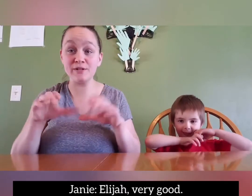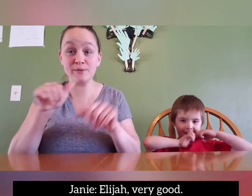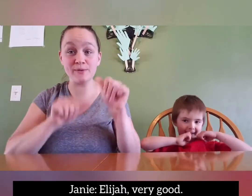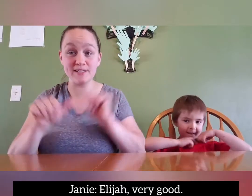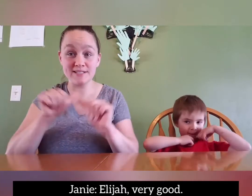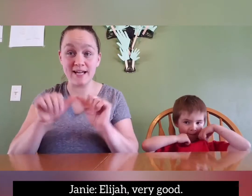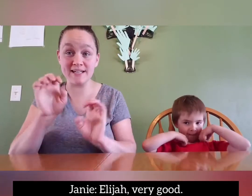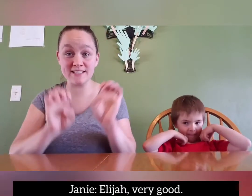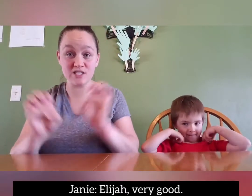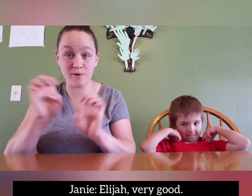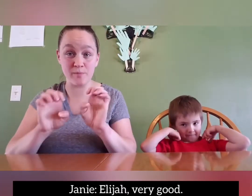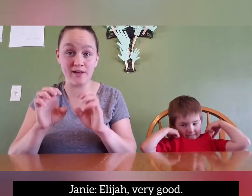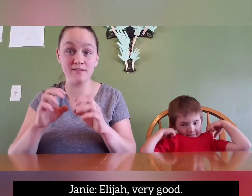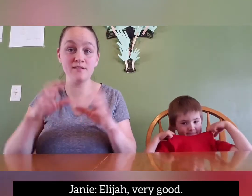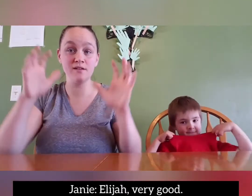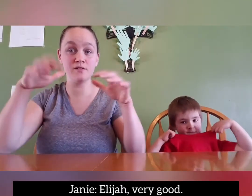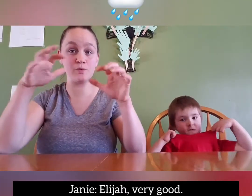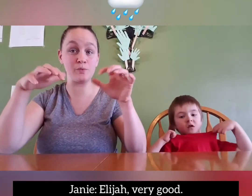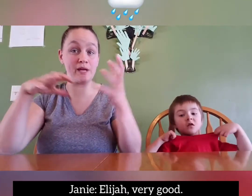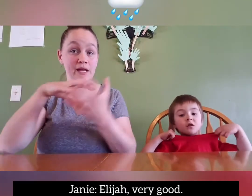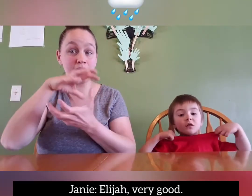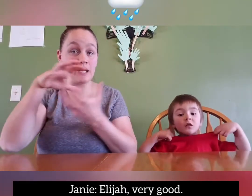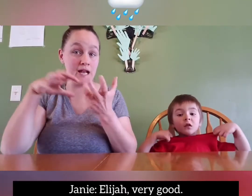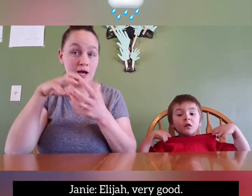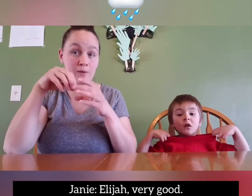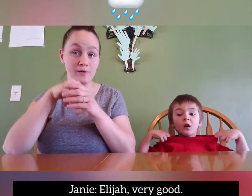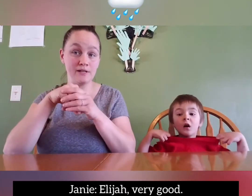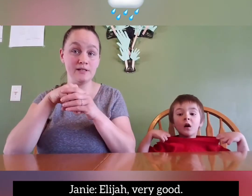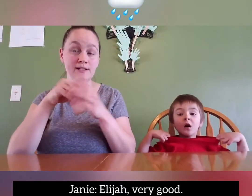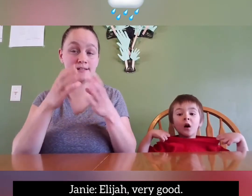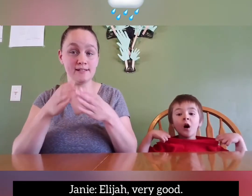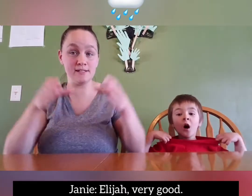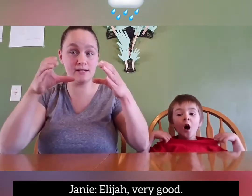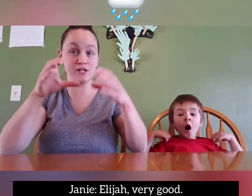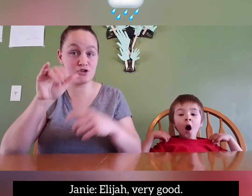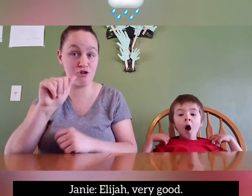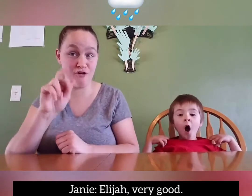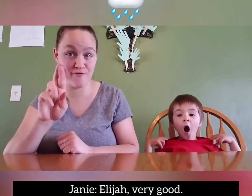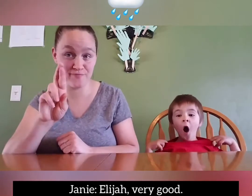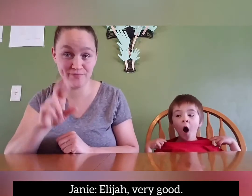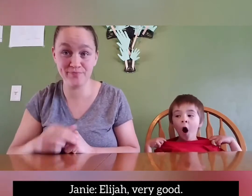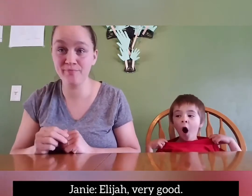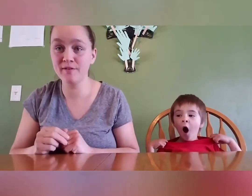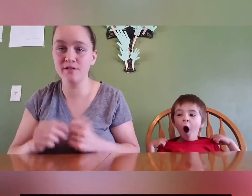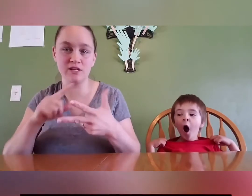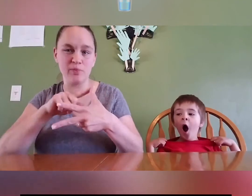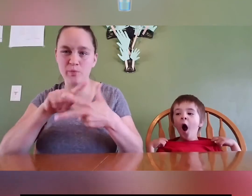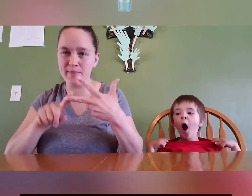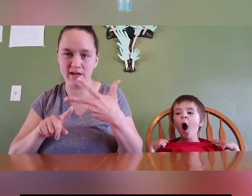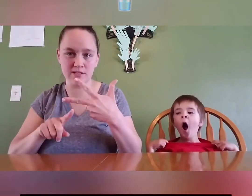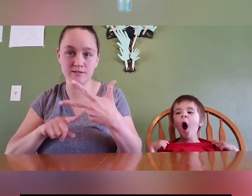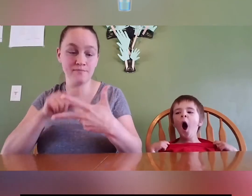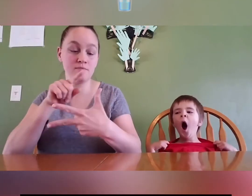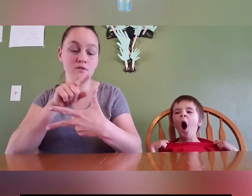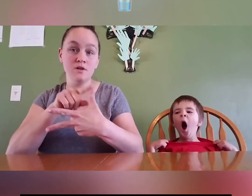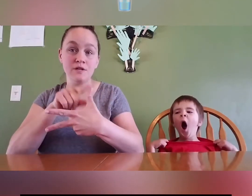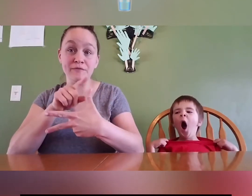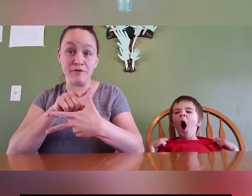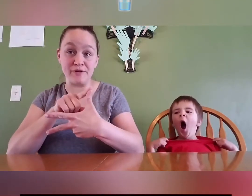a science experiment. Rain cloud in a jar. Three things. First,